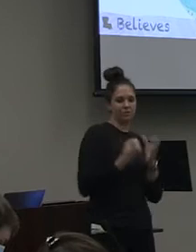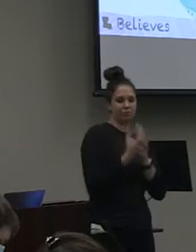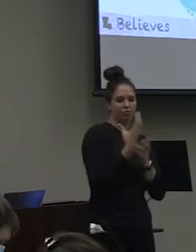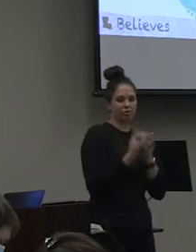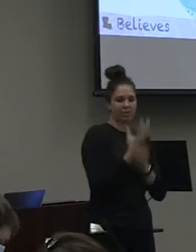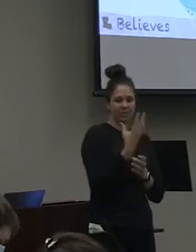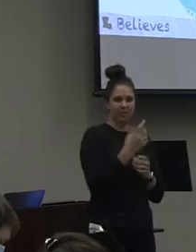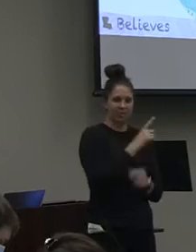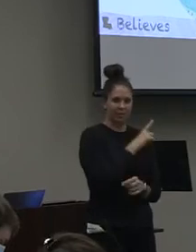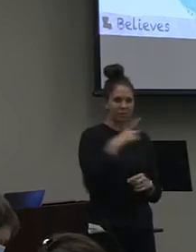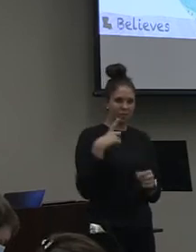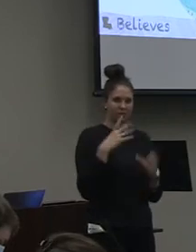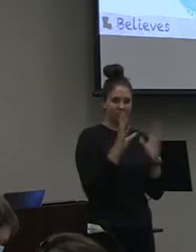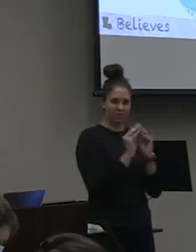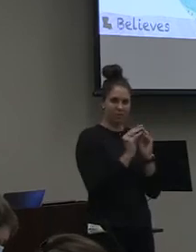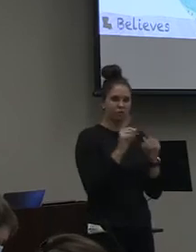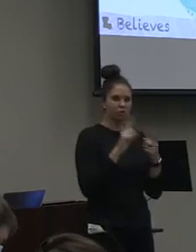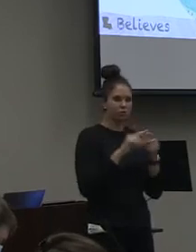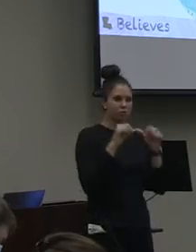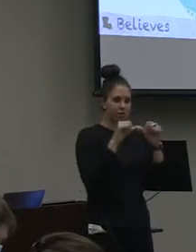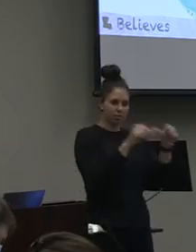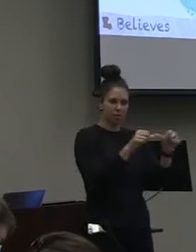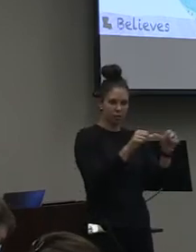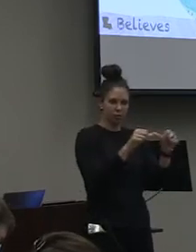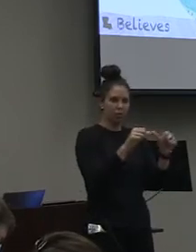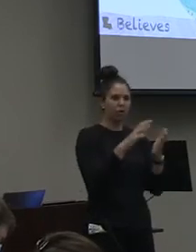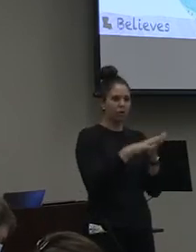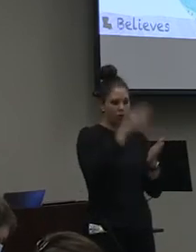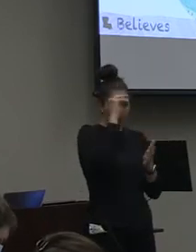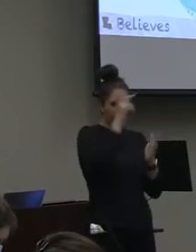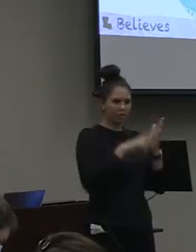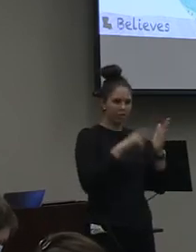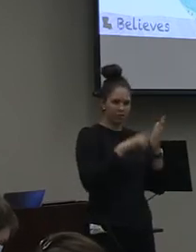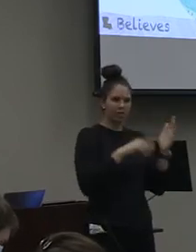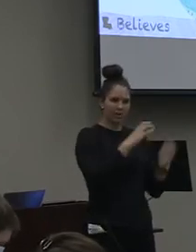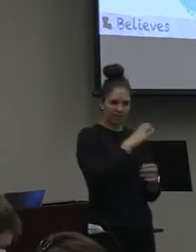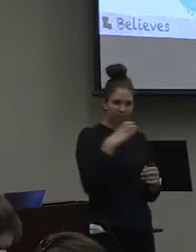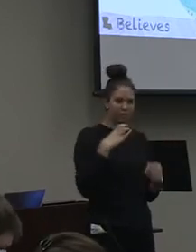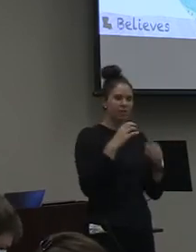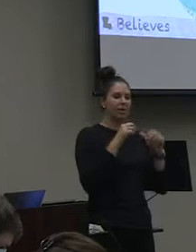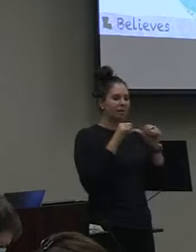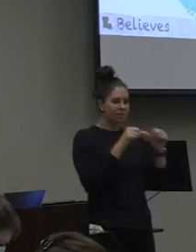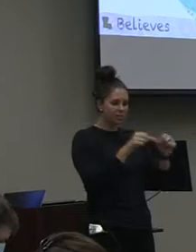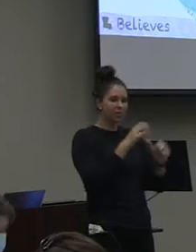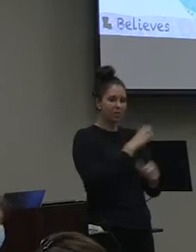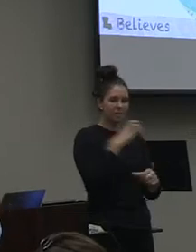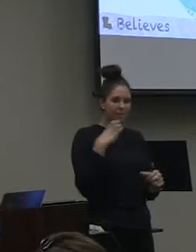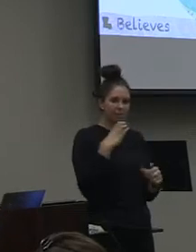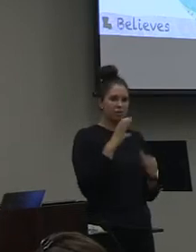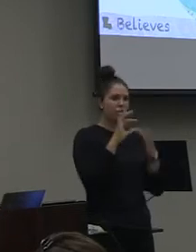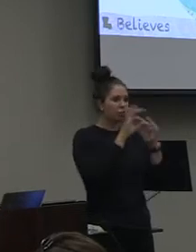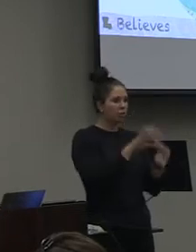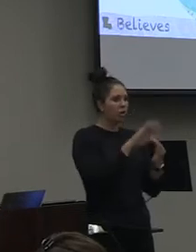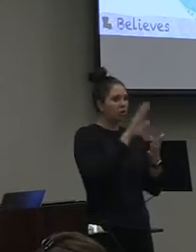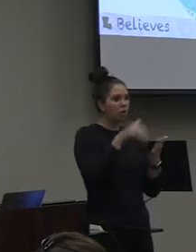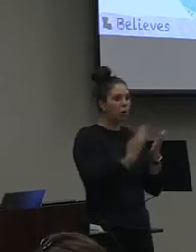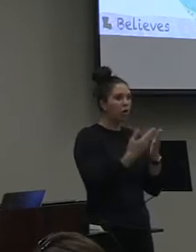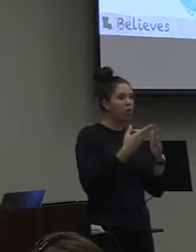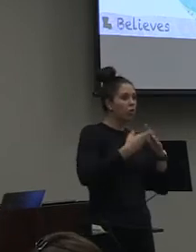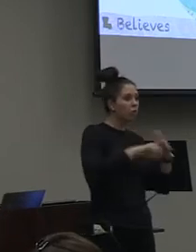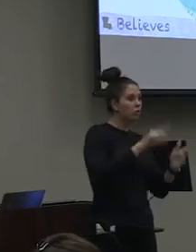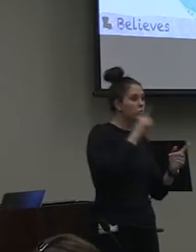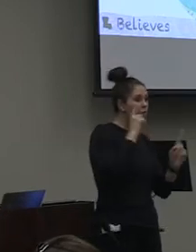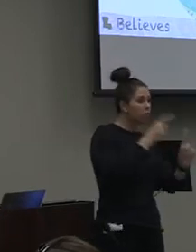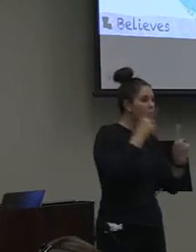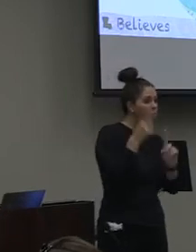legislative session to continue an Early Literacy Commission and to continue the commission around all of those original goals,